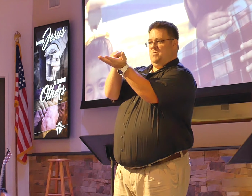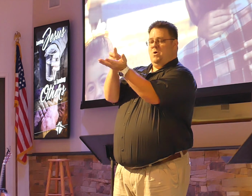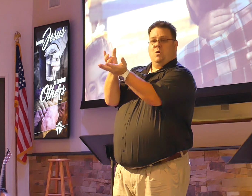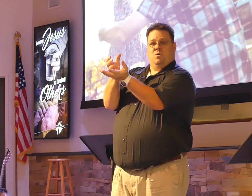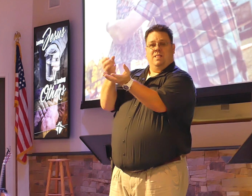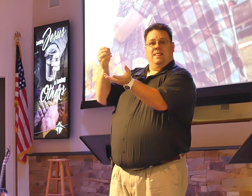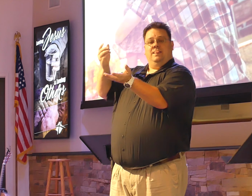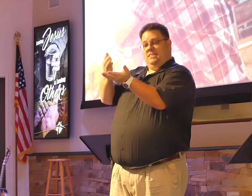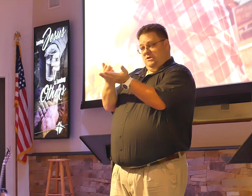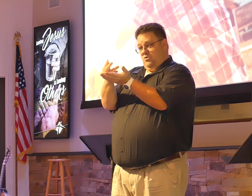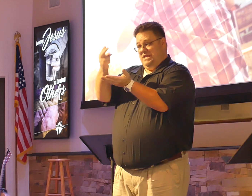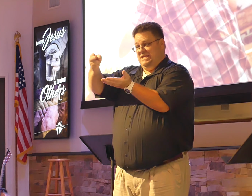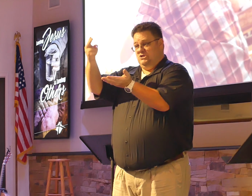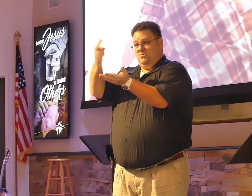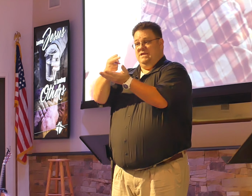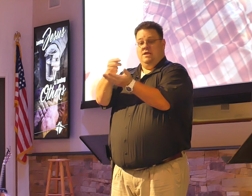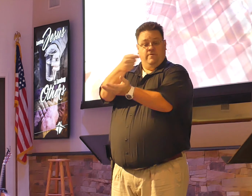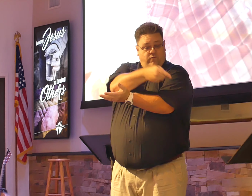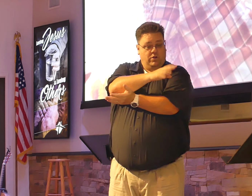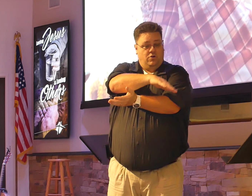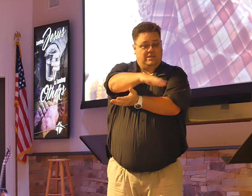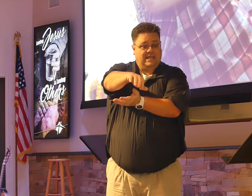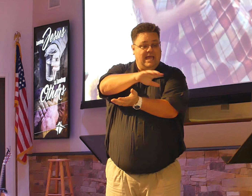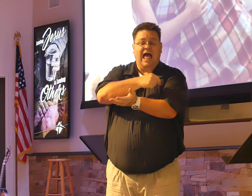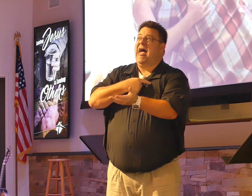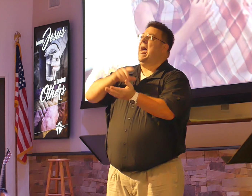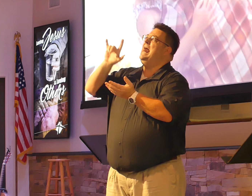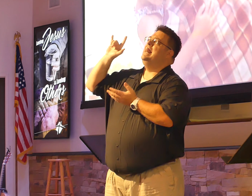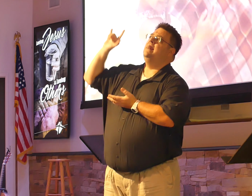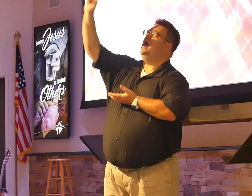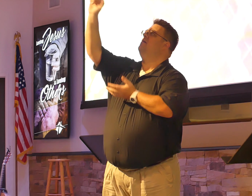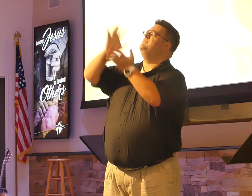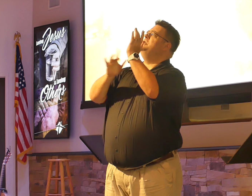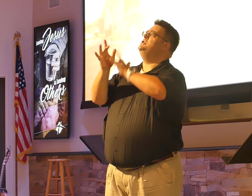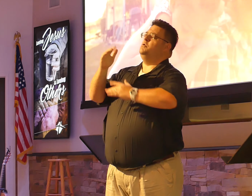Jesus with all your heart and soul and mind and strength.